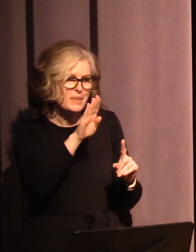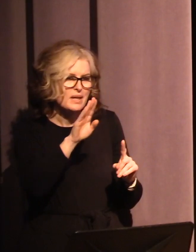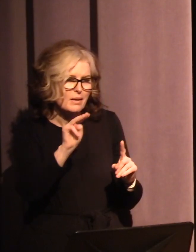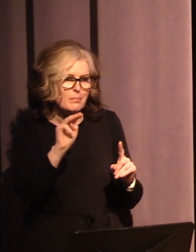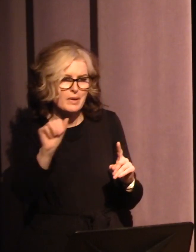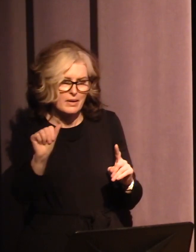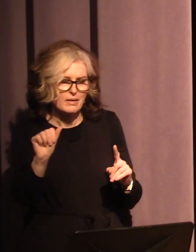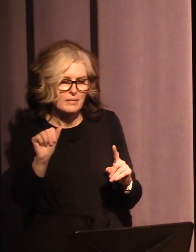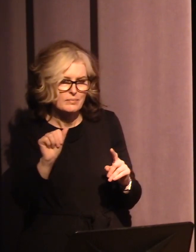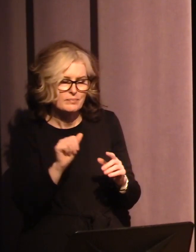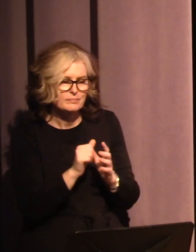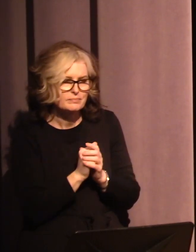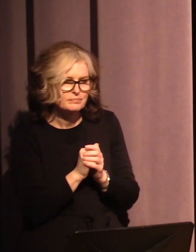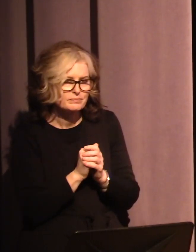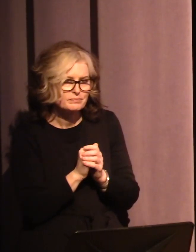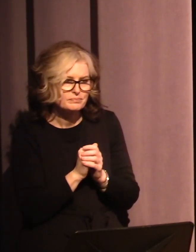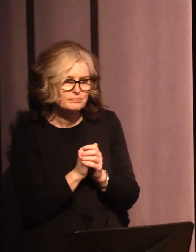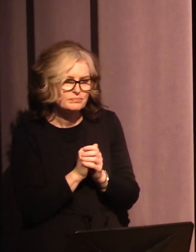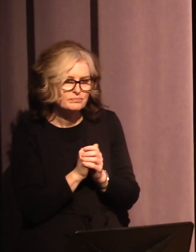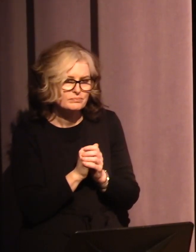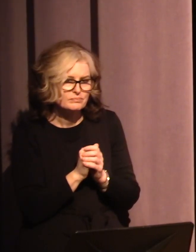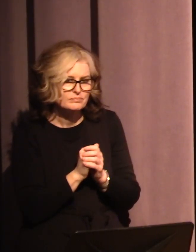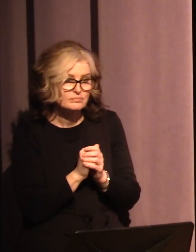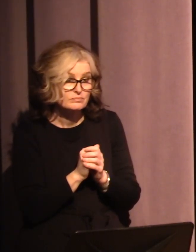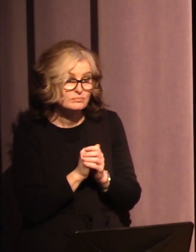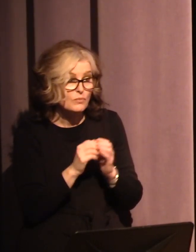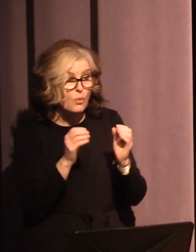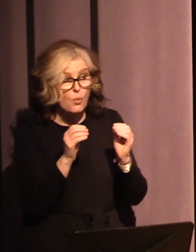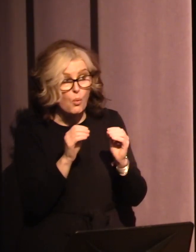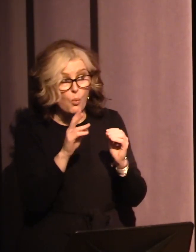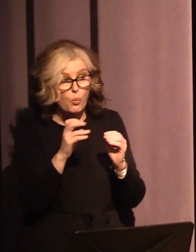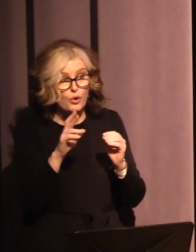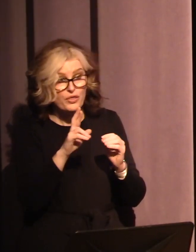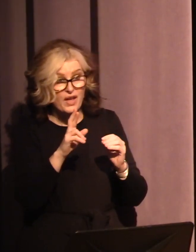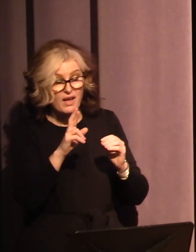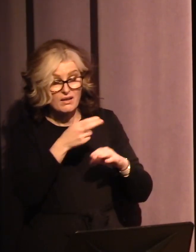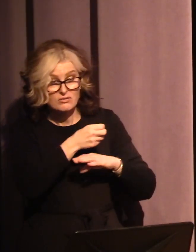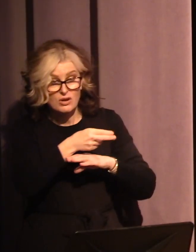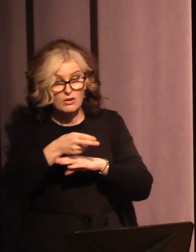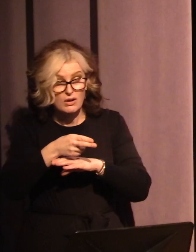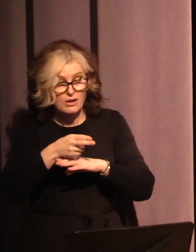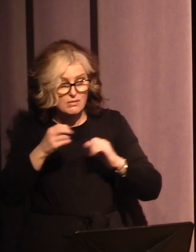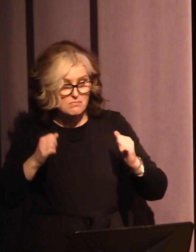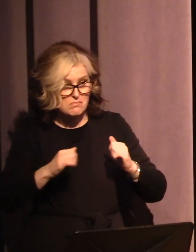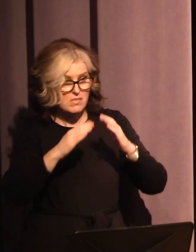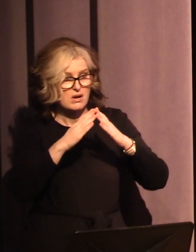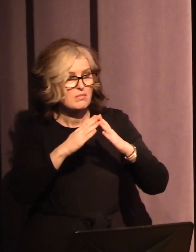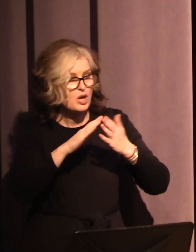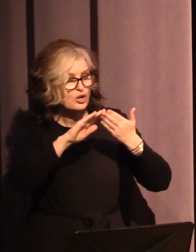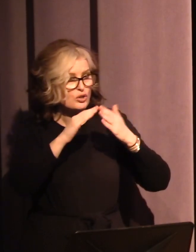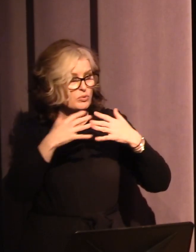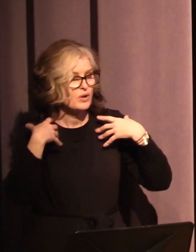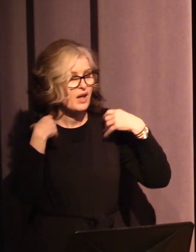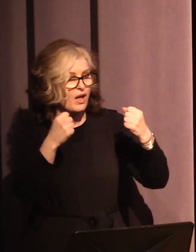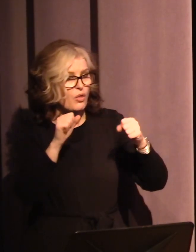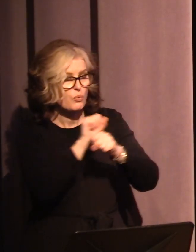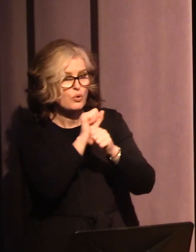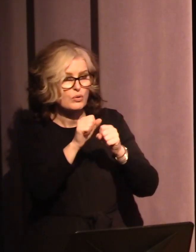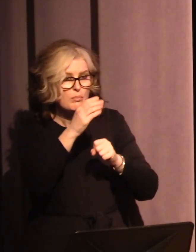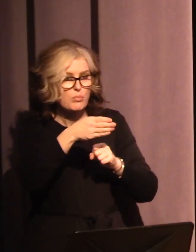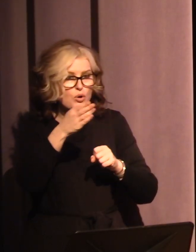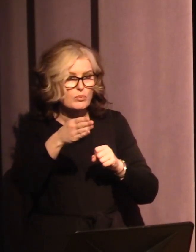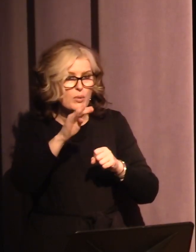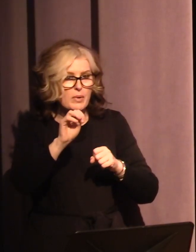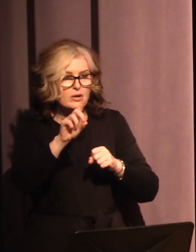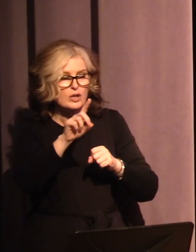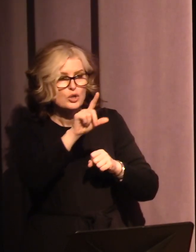Art. More Than Conquerors, a monument for community health workers of Baltimore, Maryland,